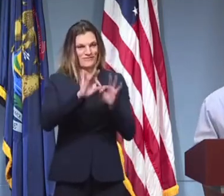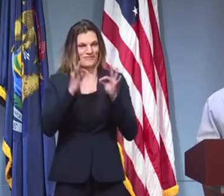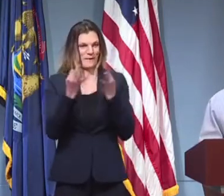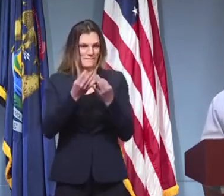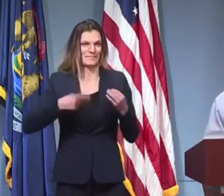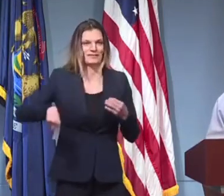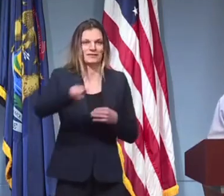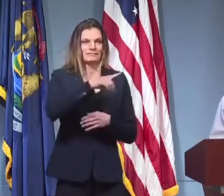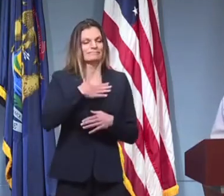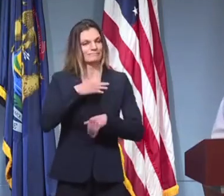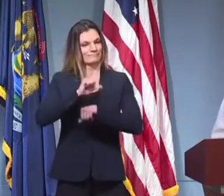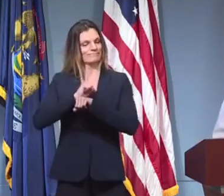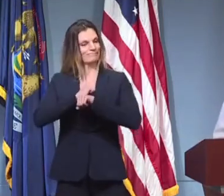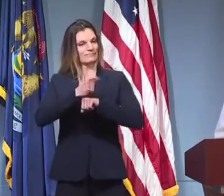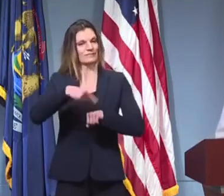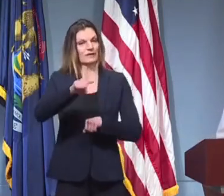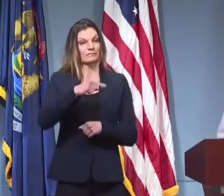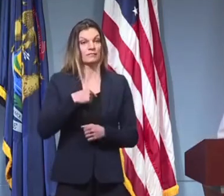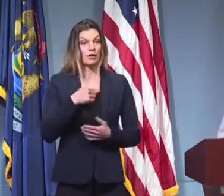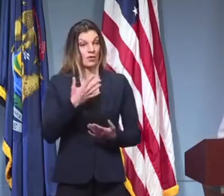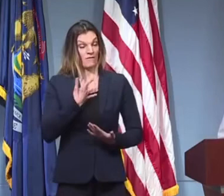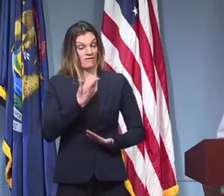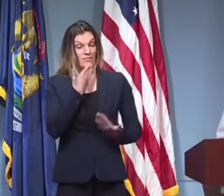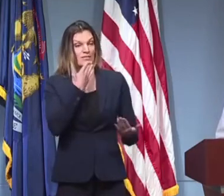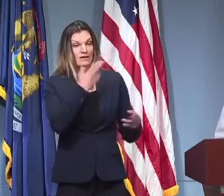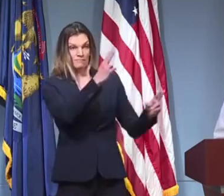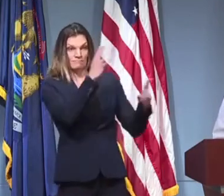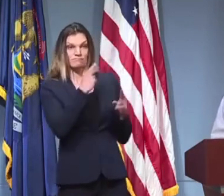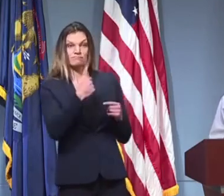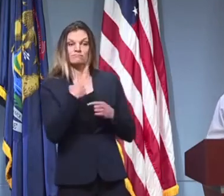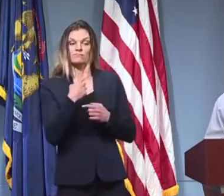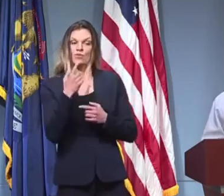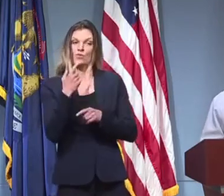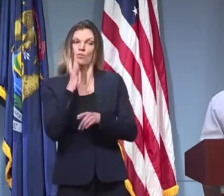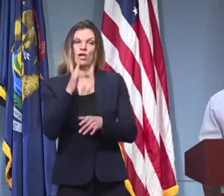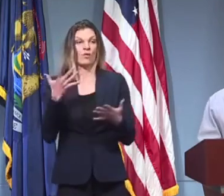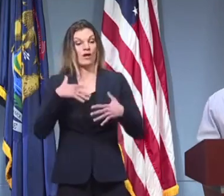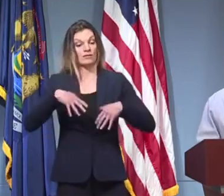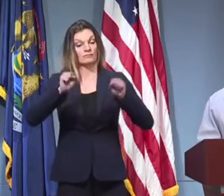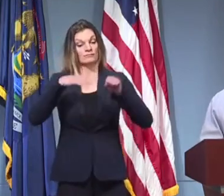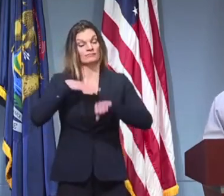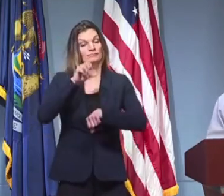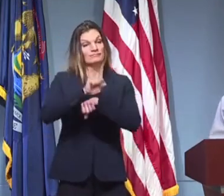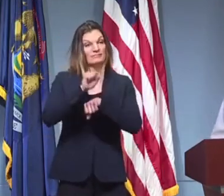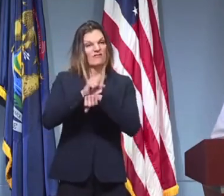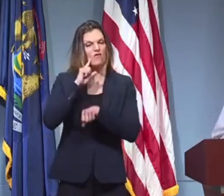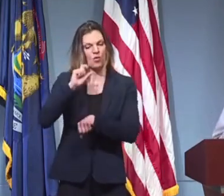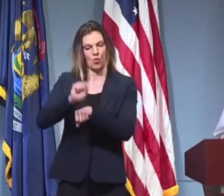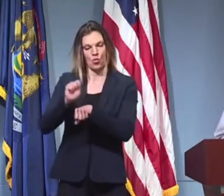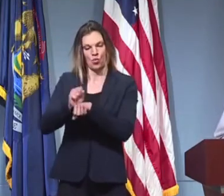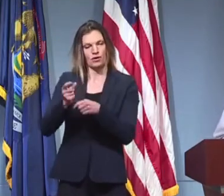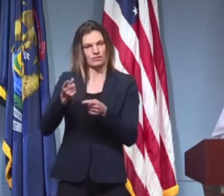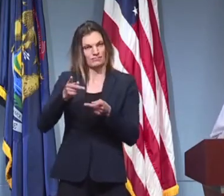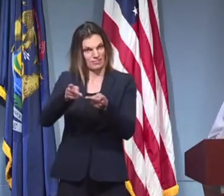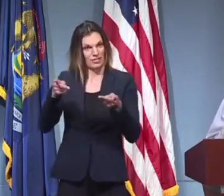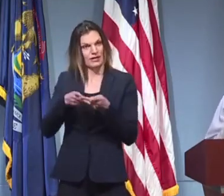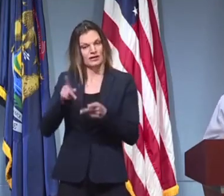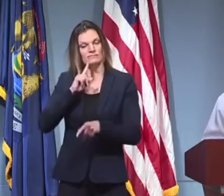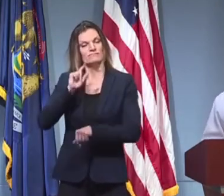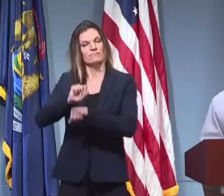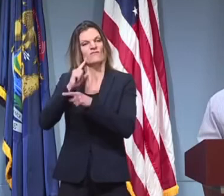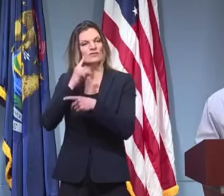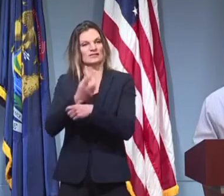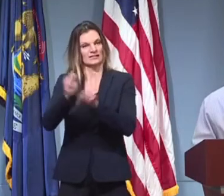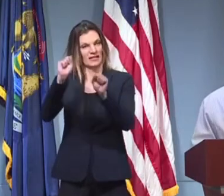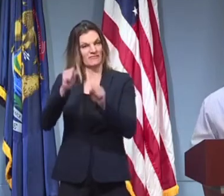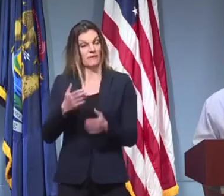to be appointed as the Director of COVID-19 Workplace Safety and expand my role as we work together, meaning employees and